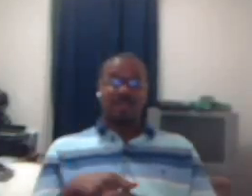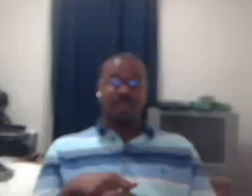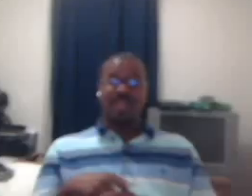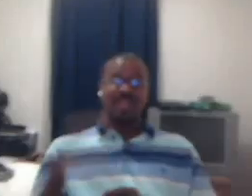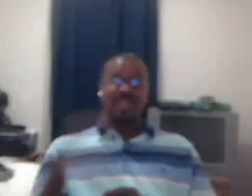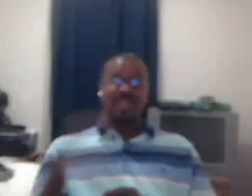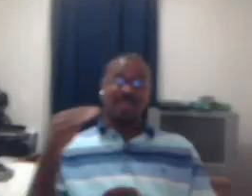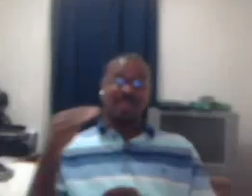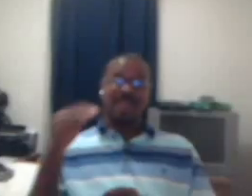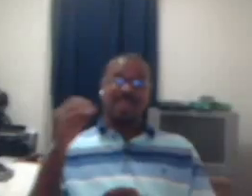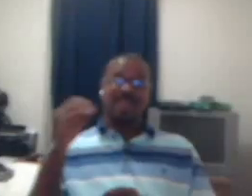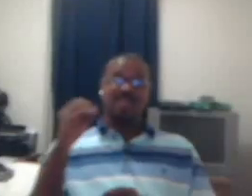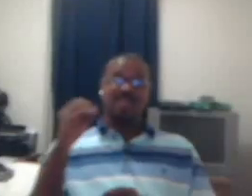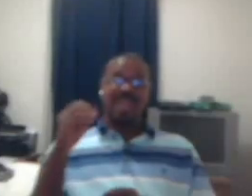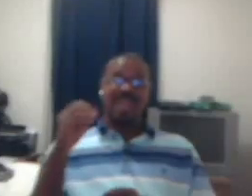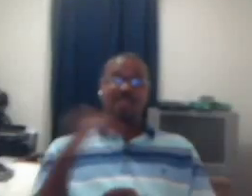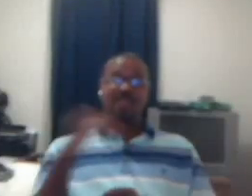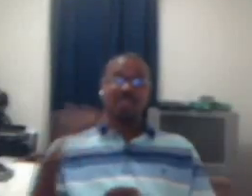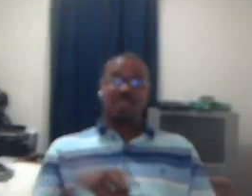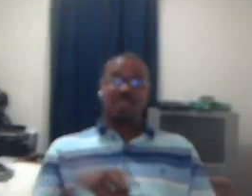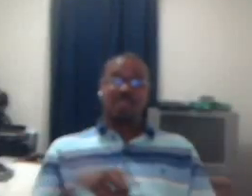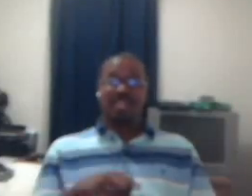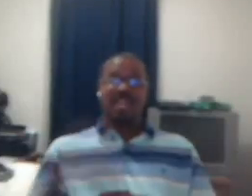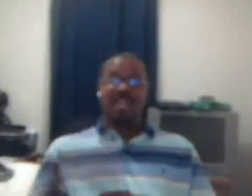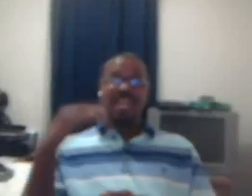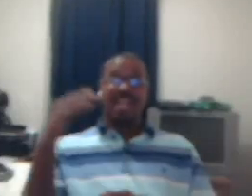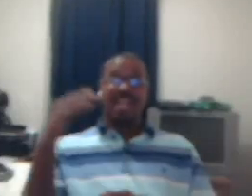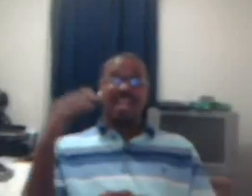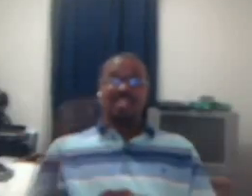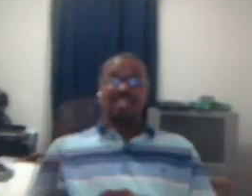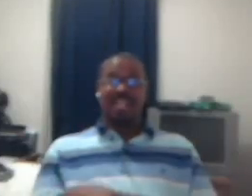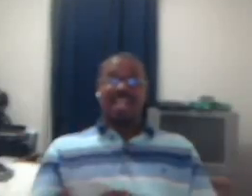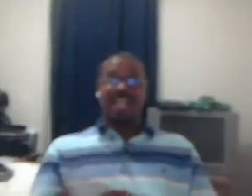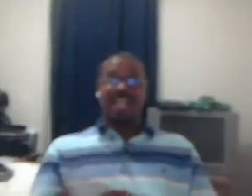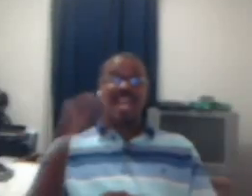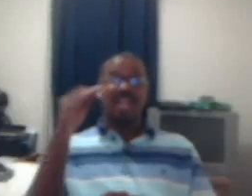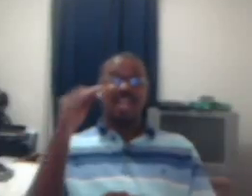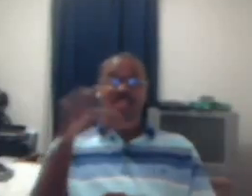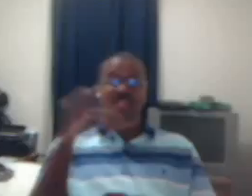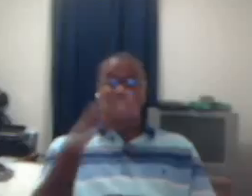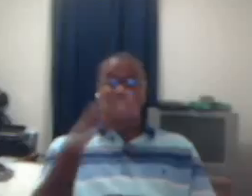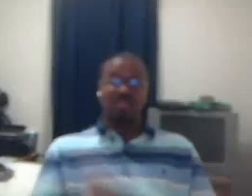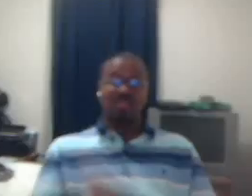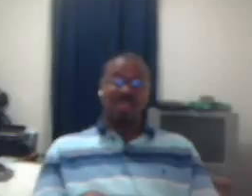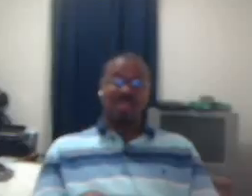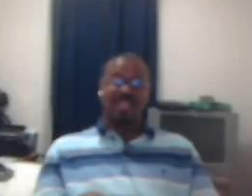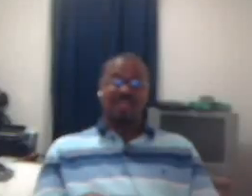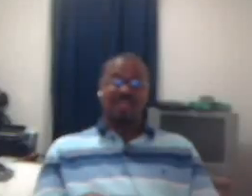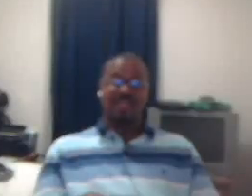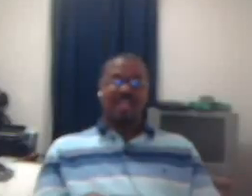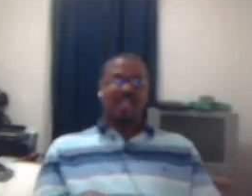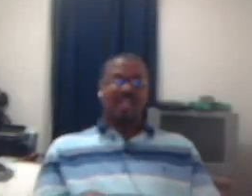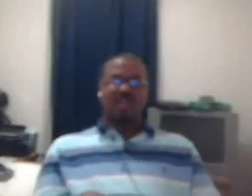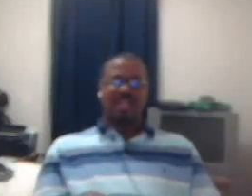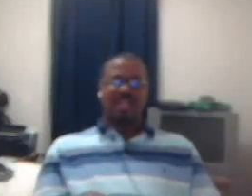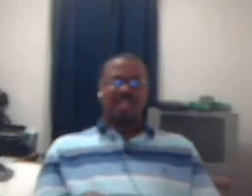okay? Somebody made him so angry, frustrated, and agitated, he took that to social media, okay?